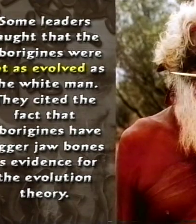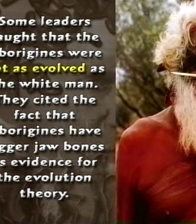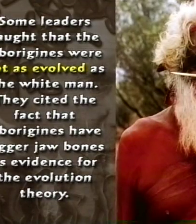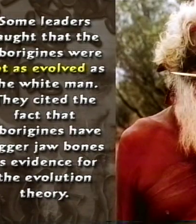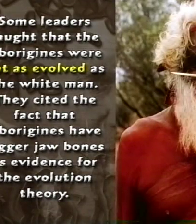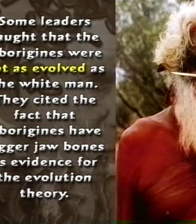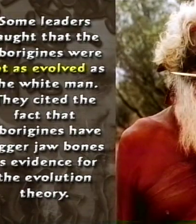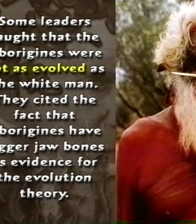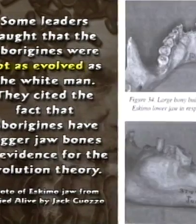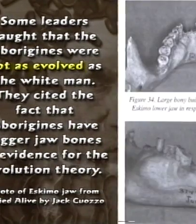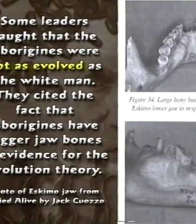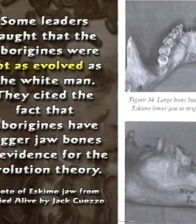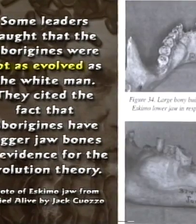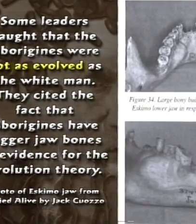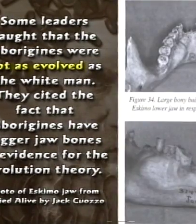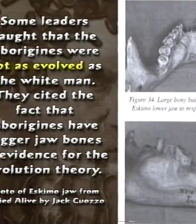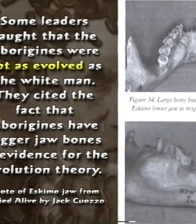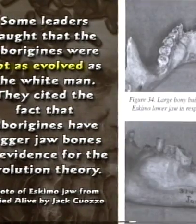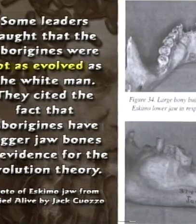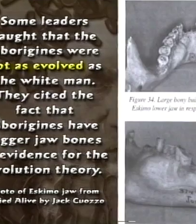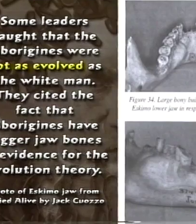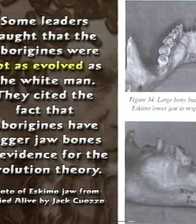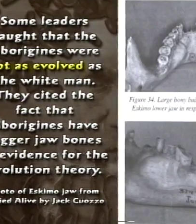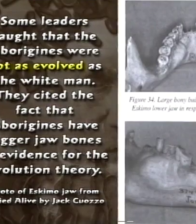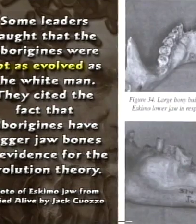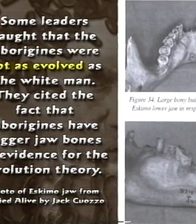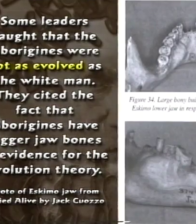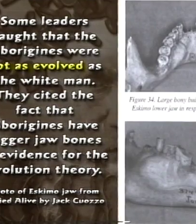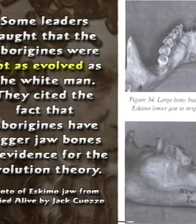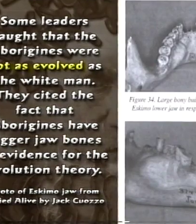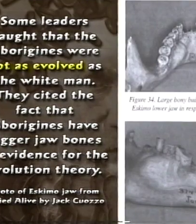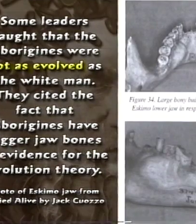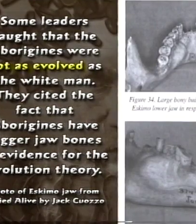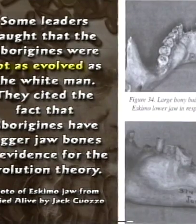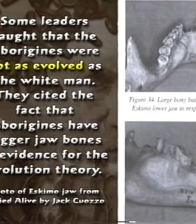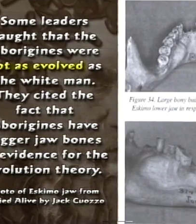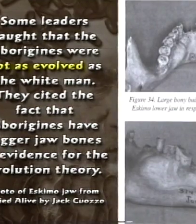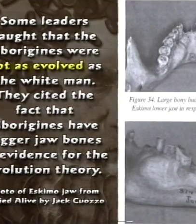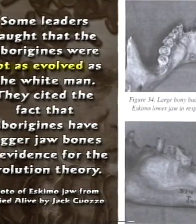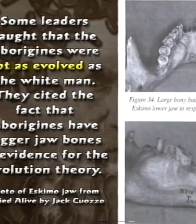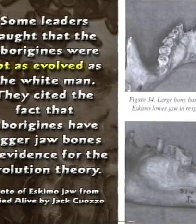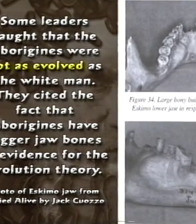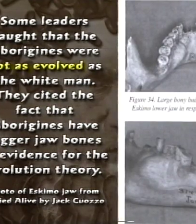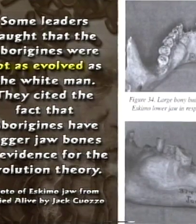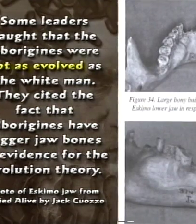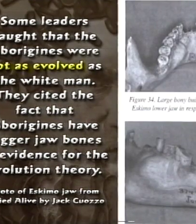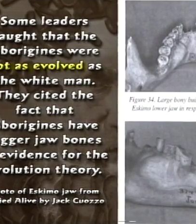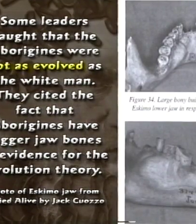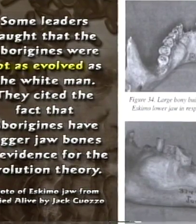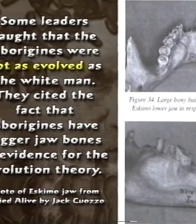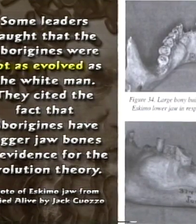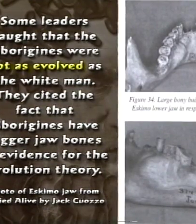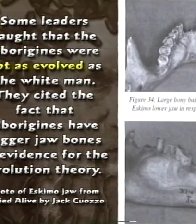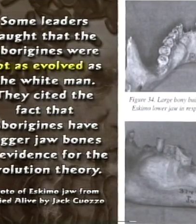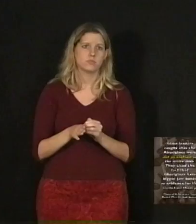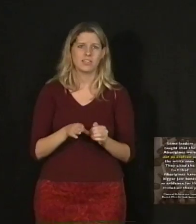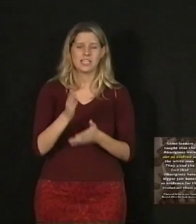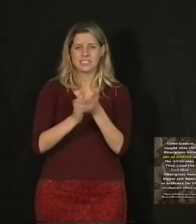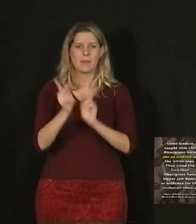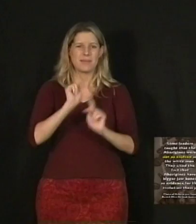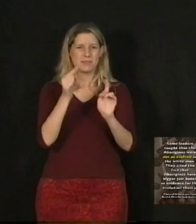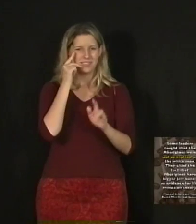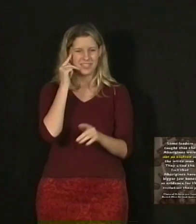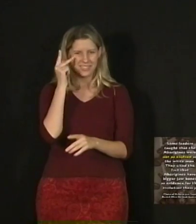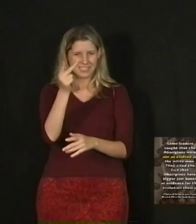Their jaws are bigger. If you study the jaw of an Aboriginal, the bone structure is heavier. And people say, see, that's proof of